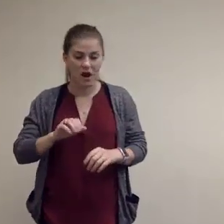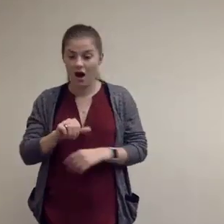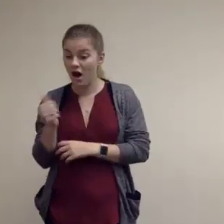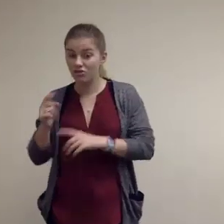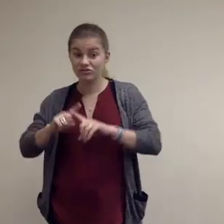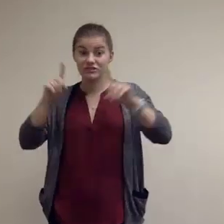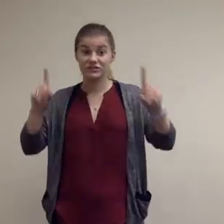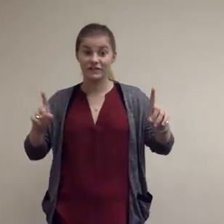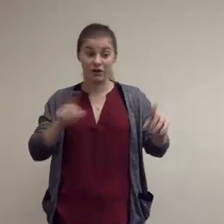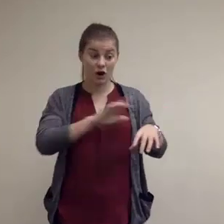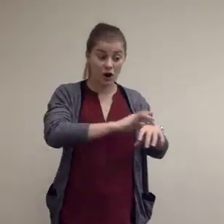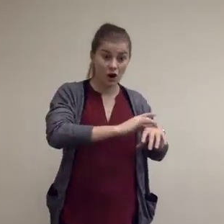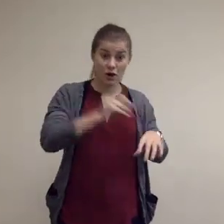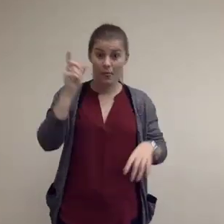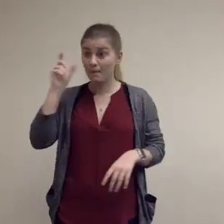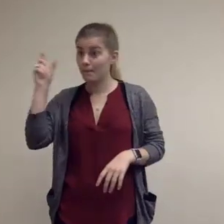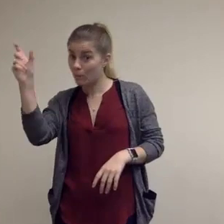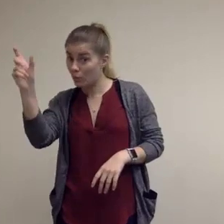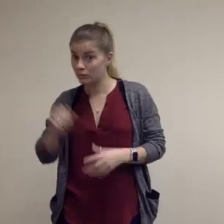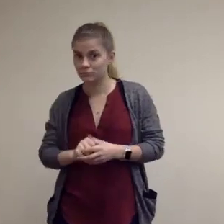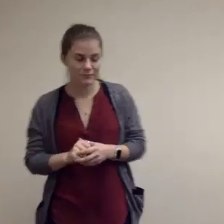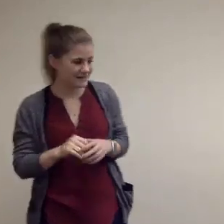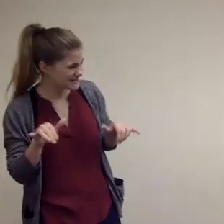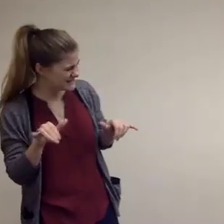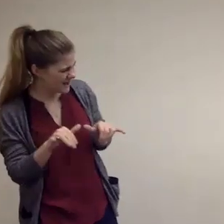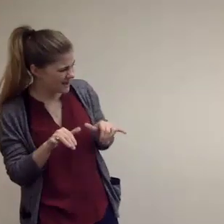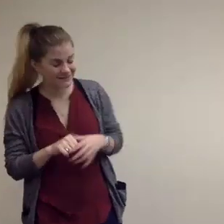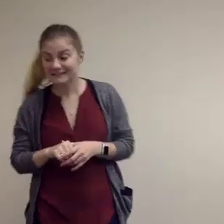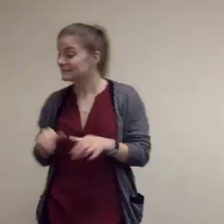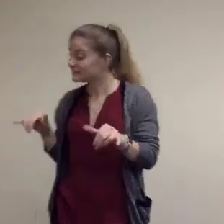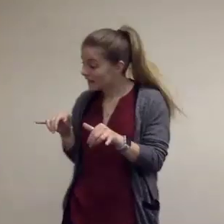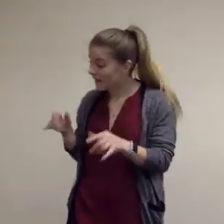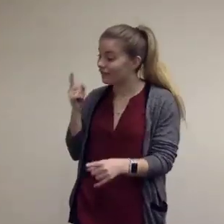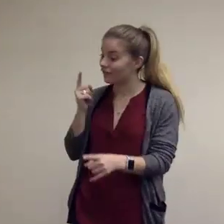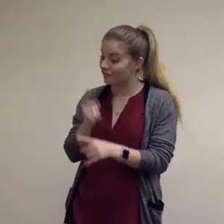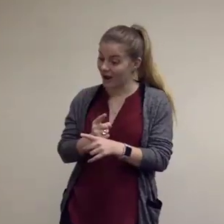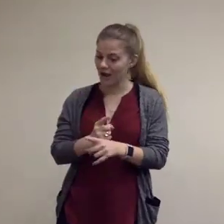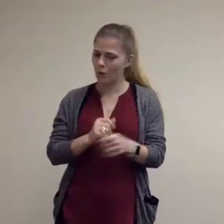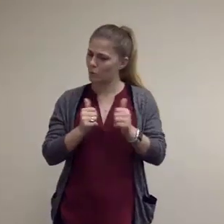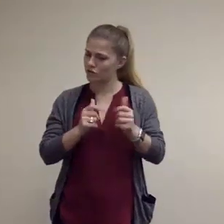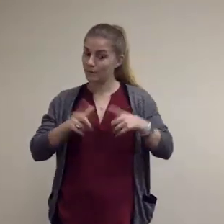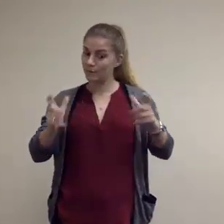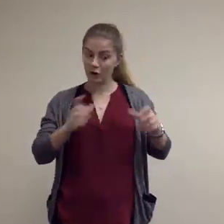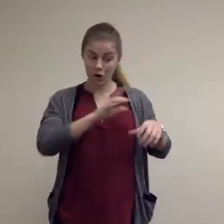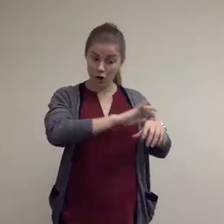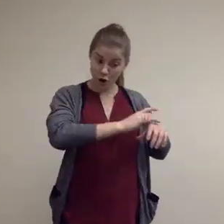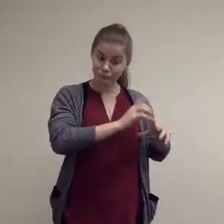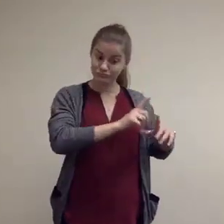atmosphere? Size? Size, exactly. Now, which one's bigger? The Earth? So that the Earth has more pull because